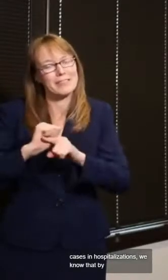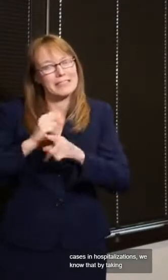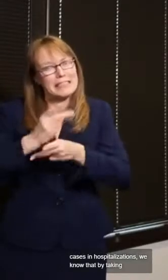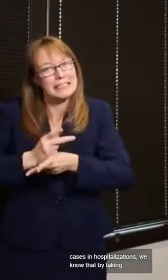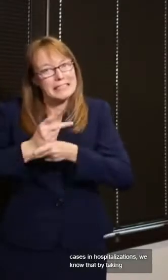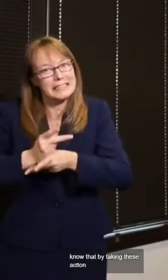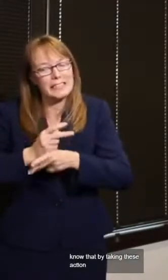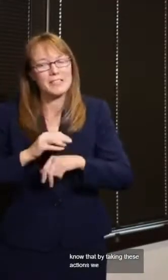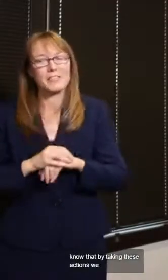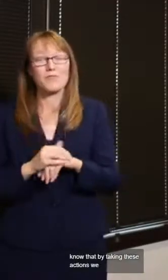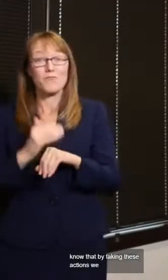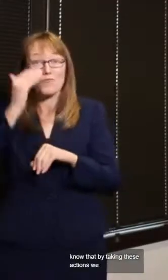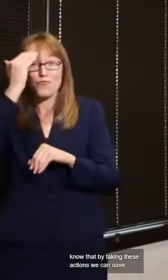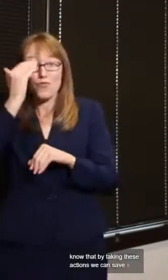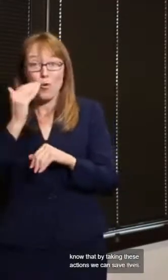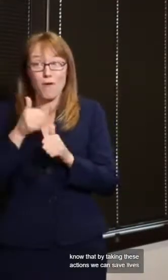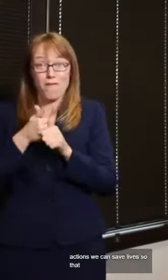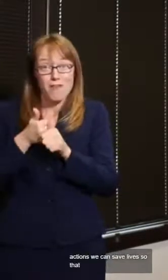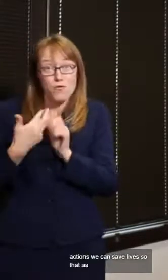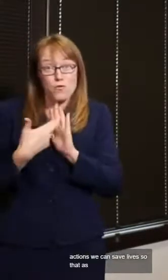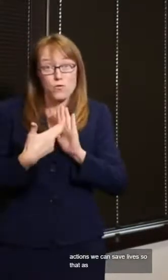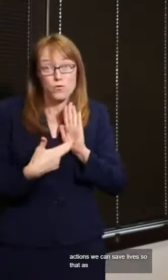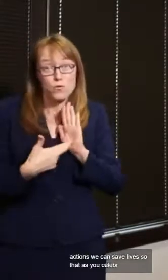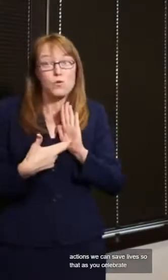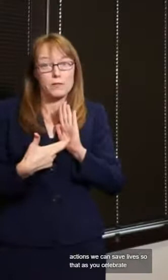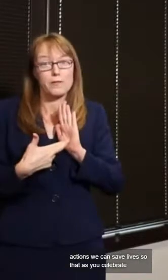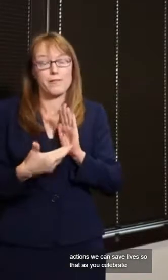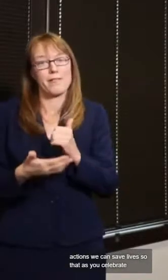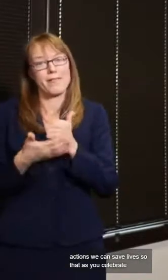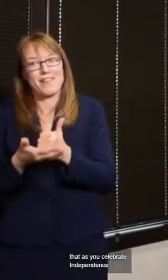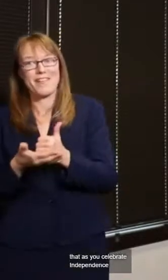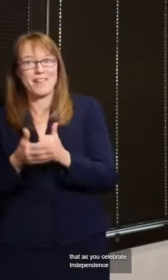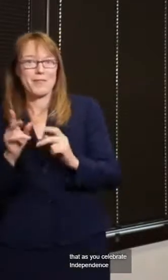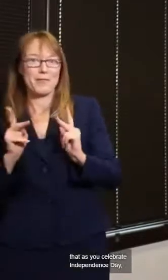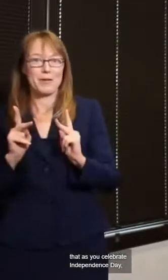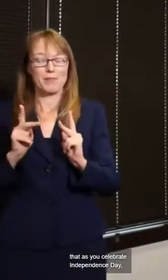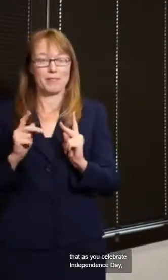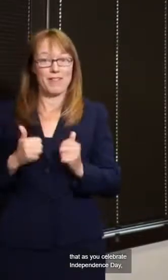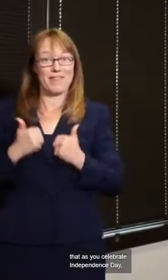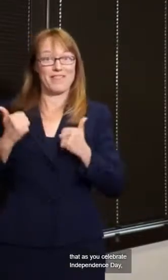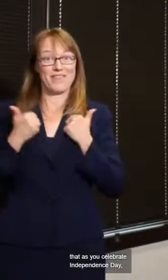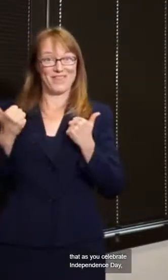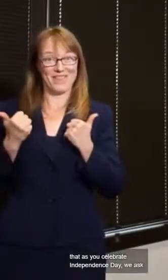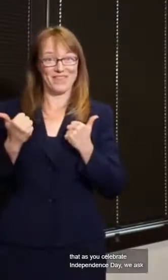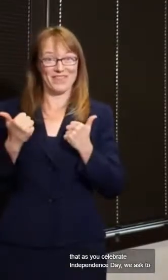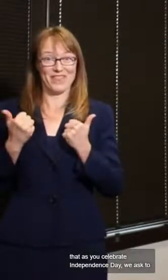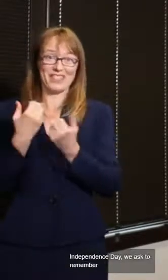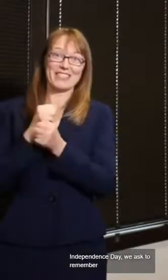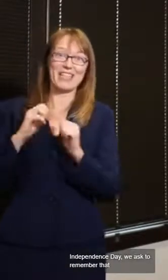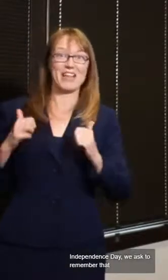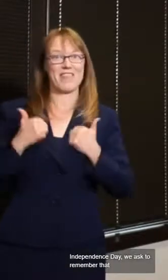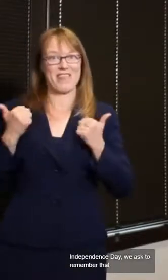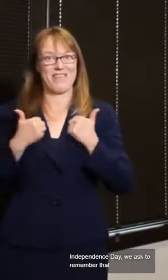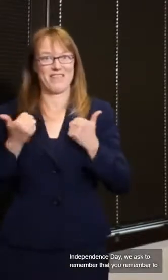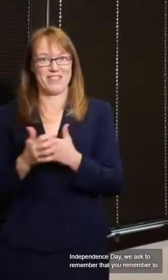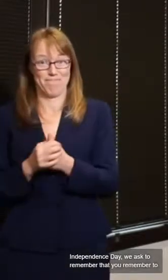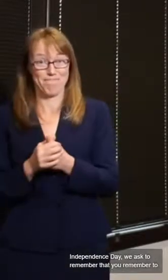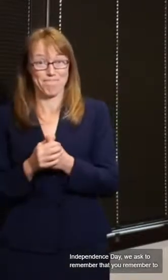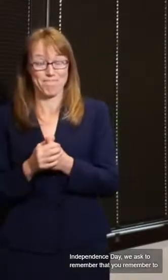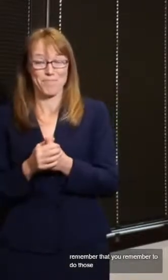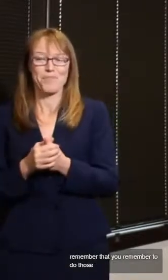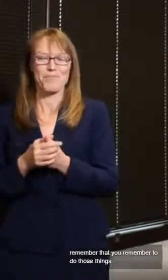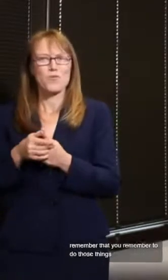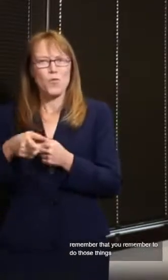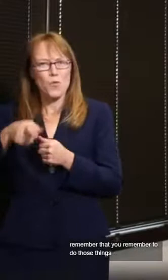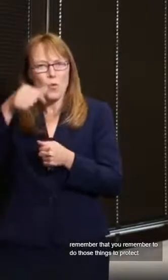these actions, we can save lives, so that as you celebrate Independence Day, we ask to remember that you remember to do those things